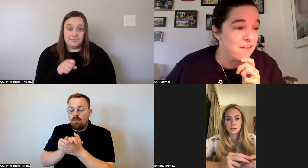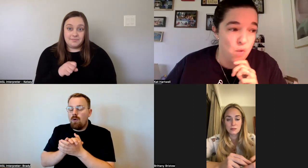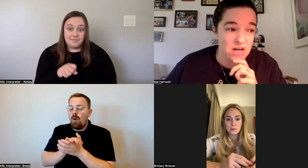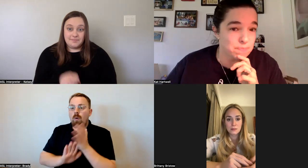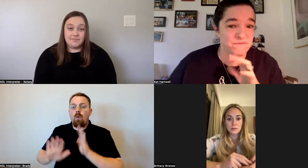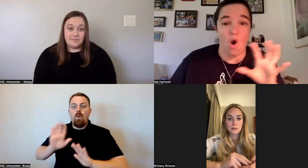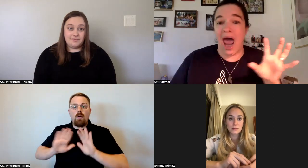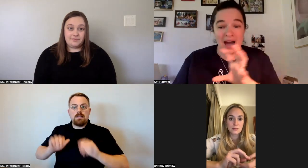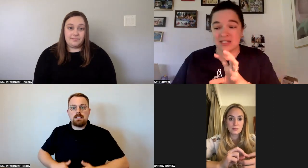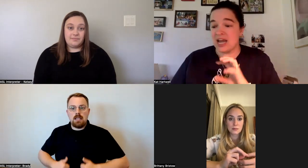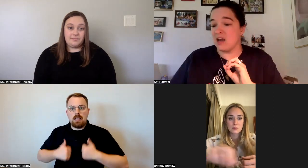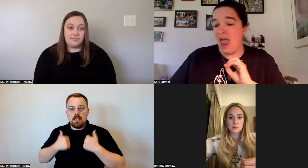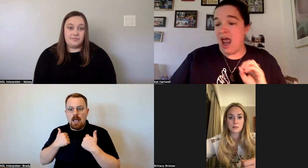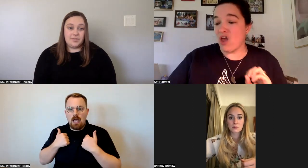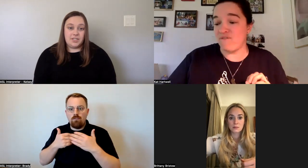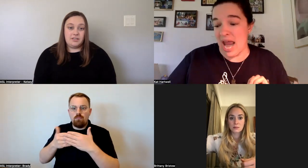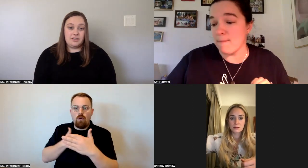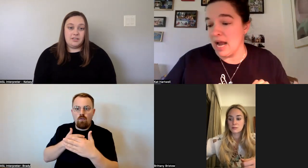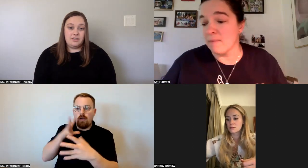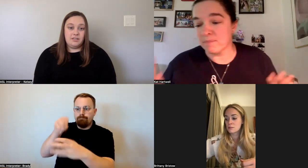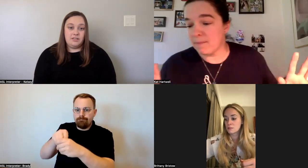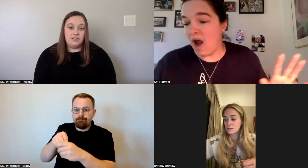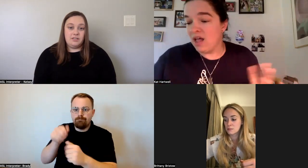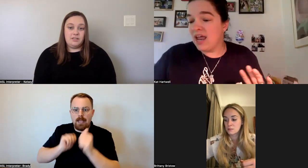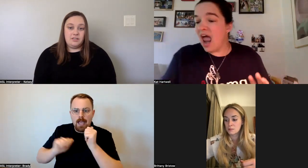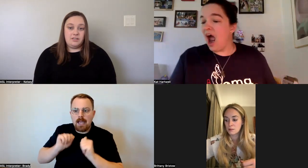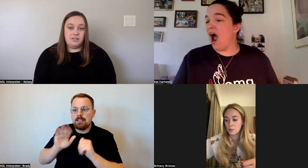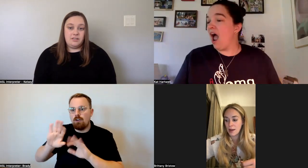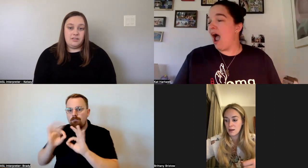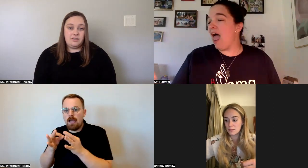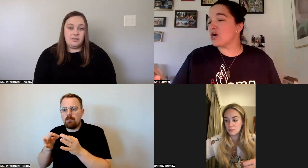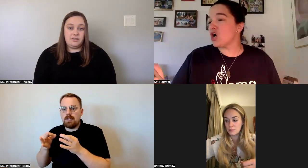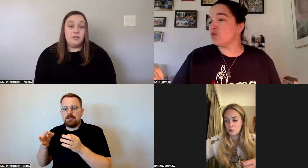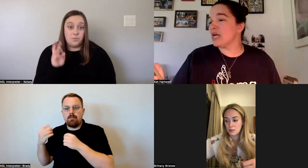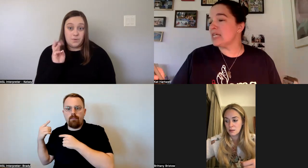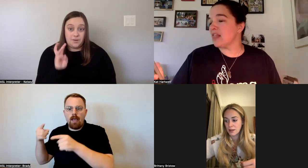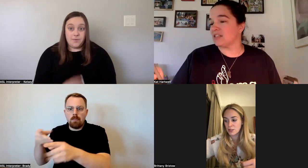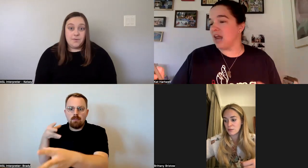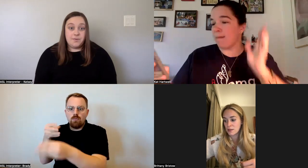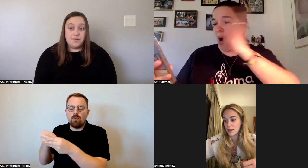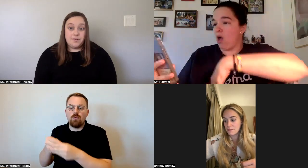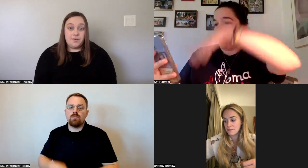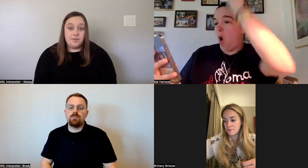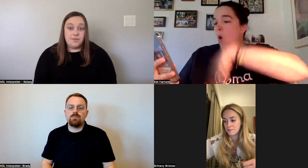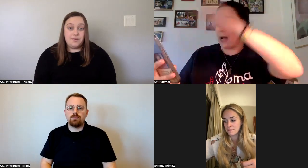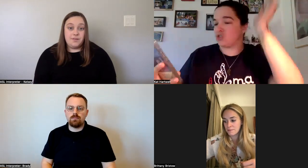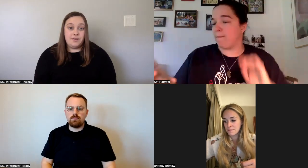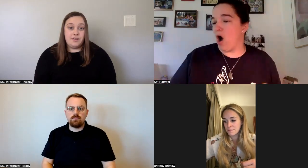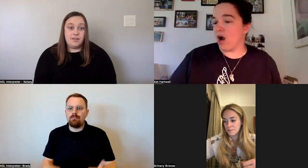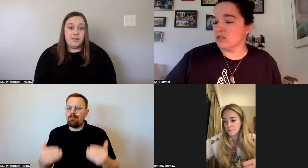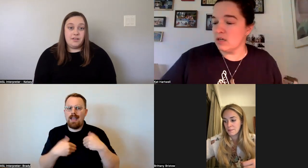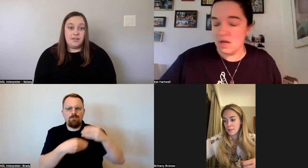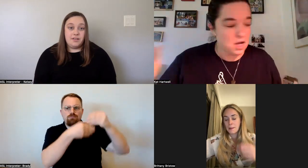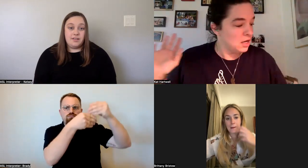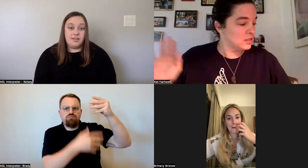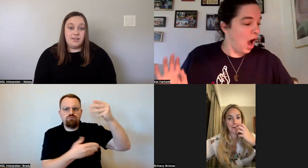her life was before acting and her family. But yeah, Wow. yeah, the good read that a whole bunch of